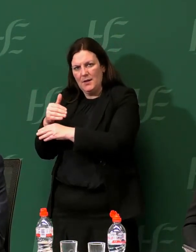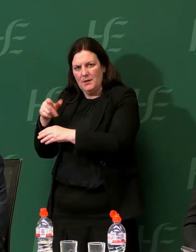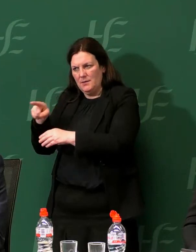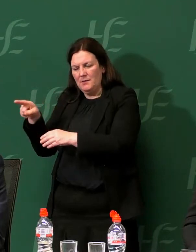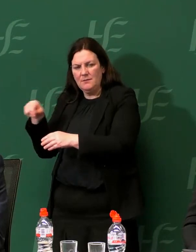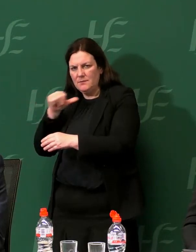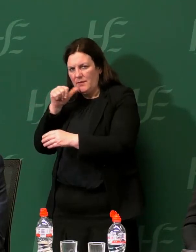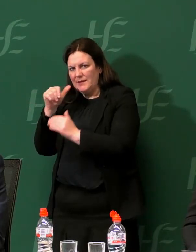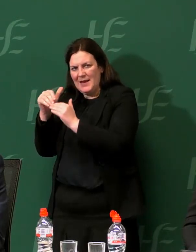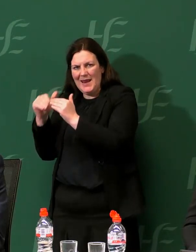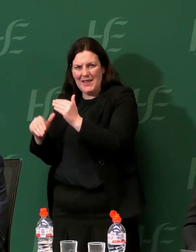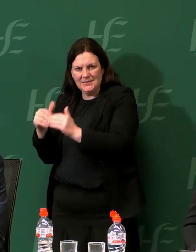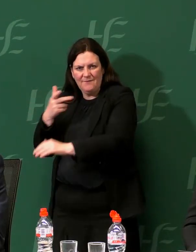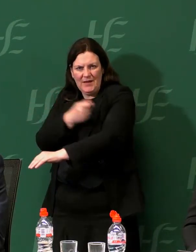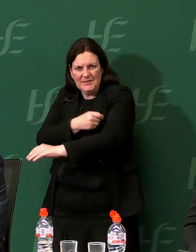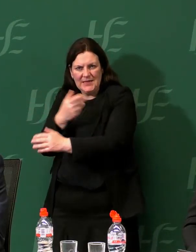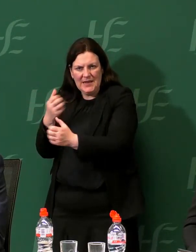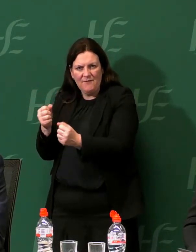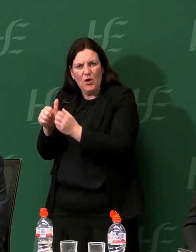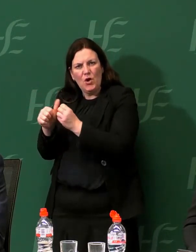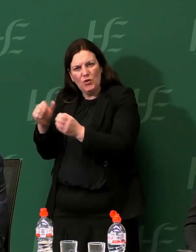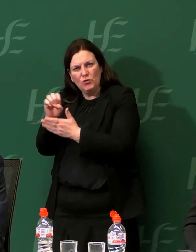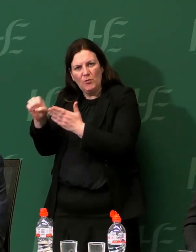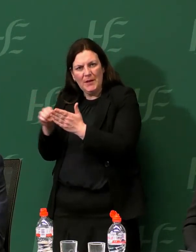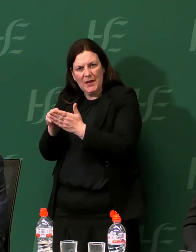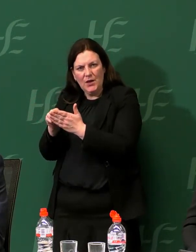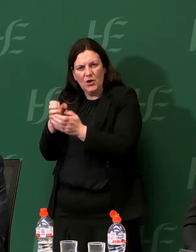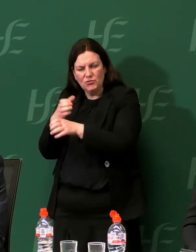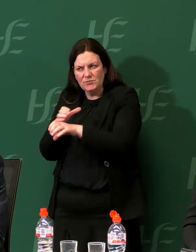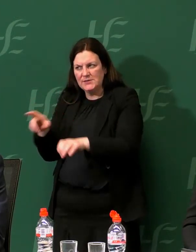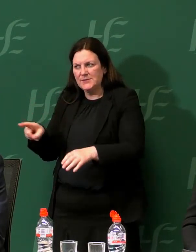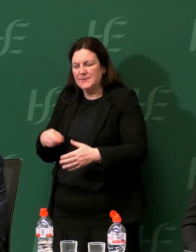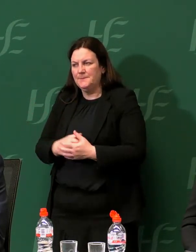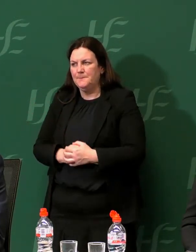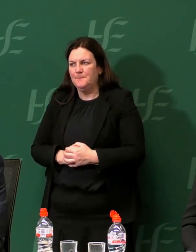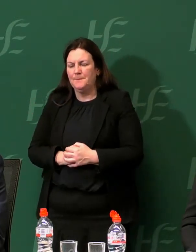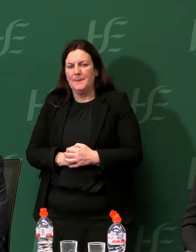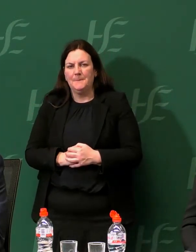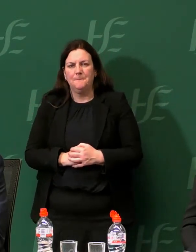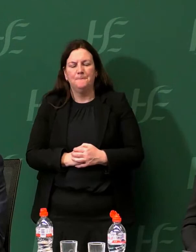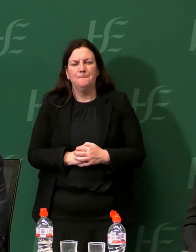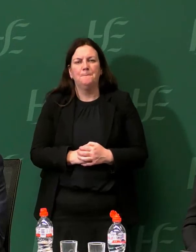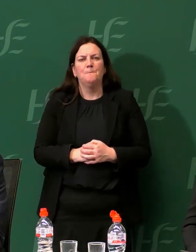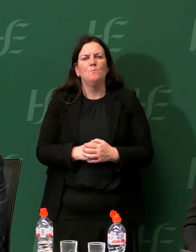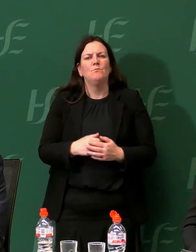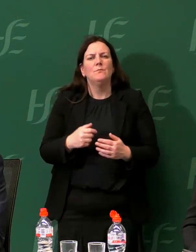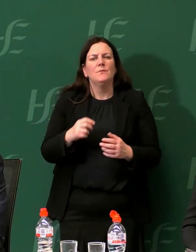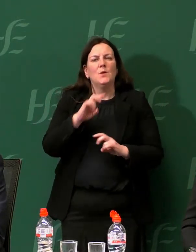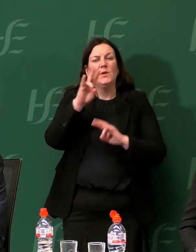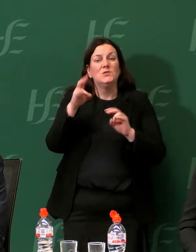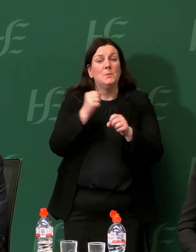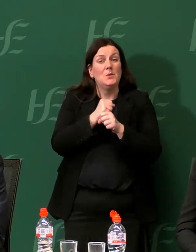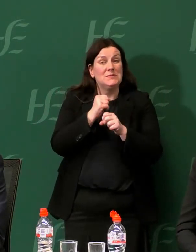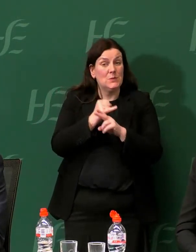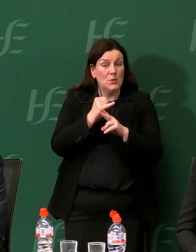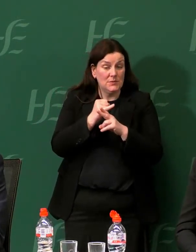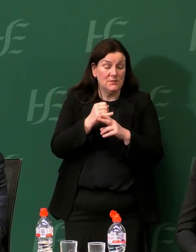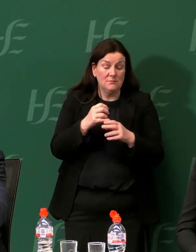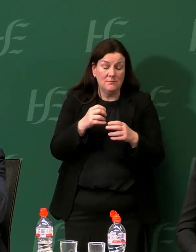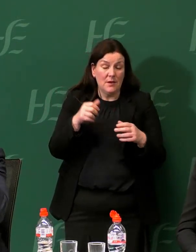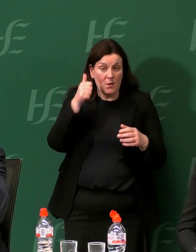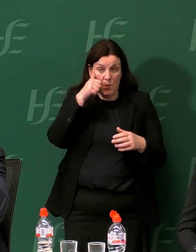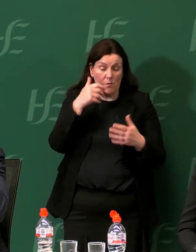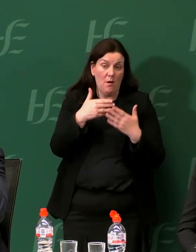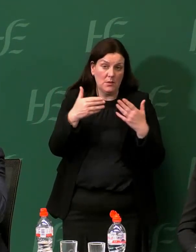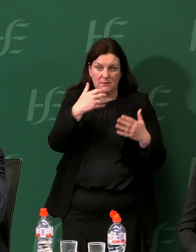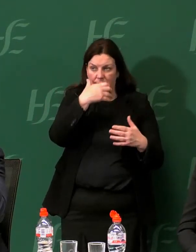Just finally, briefly going back to the question of schools, obviously been quite controversial the past